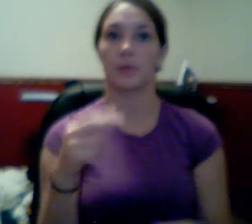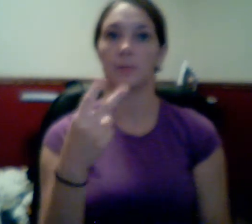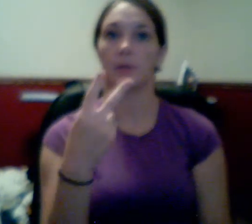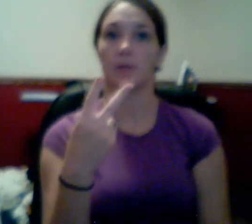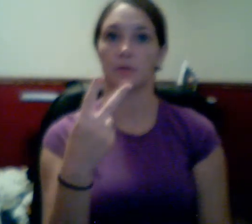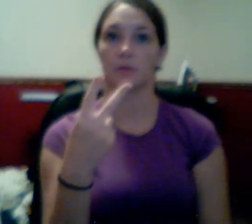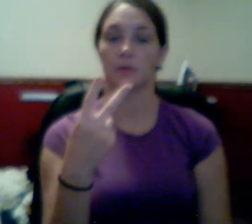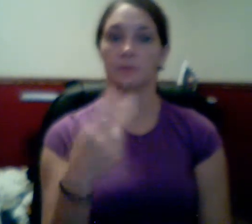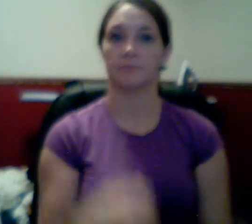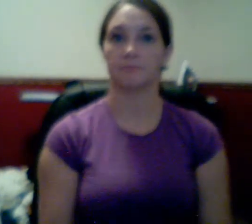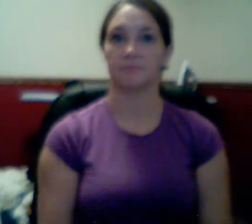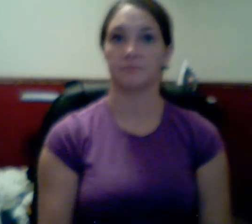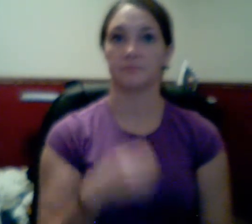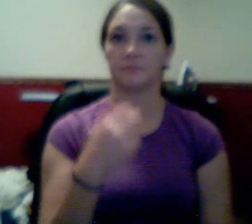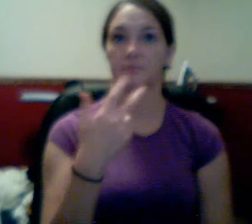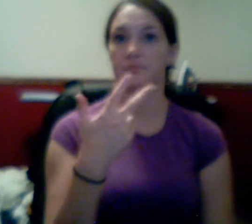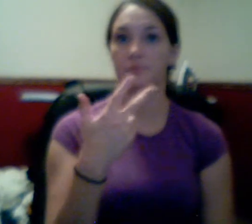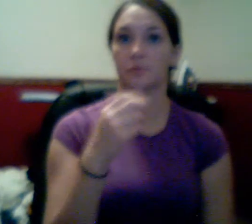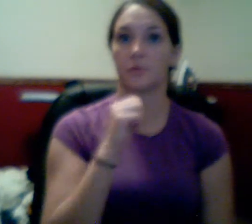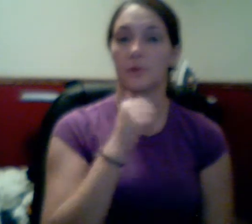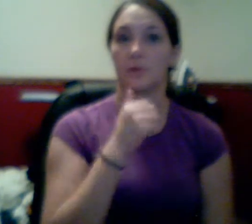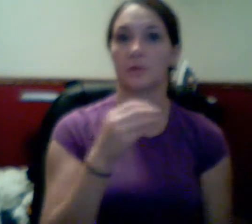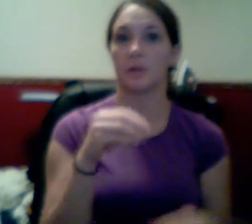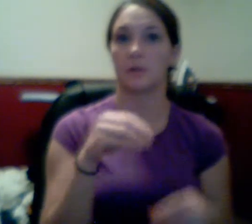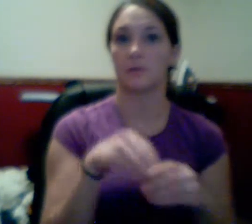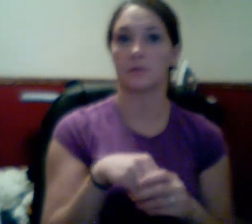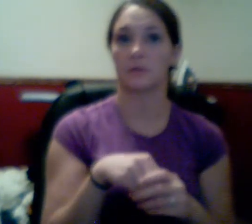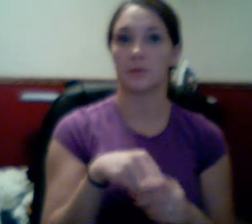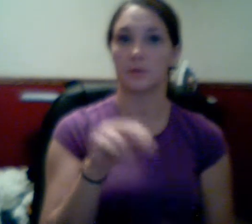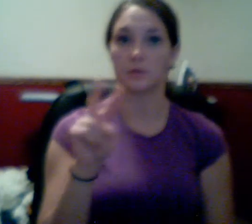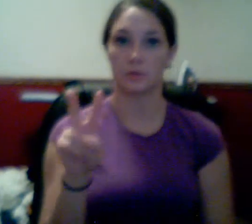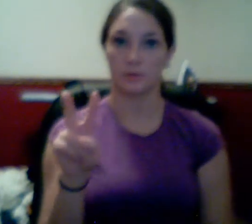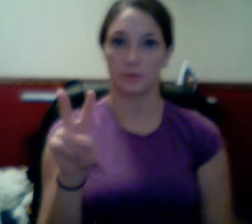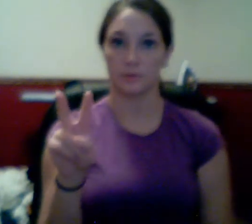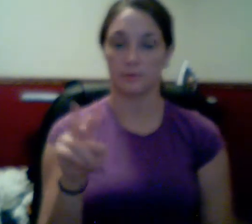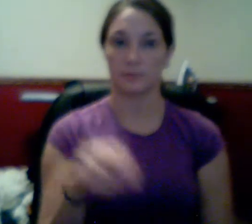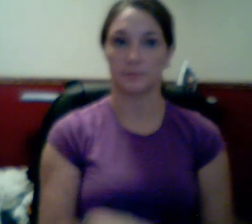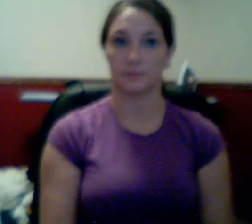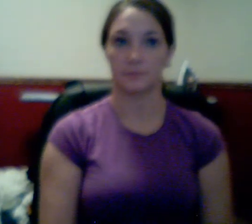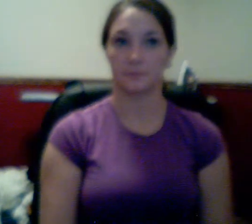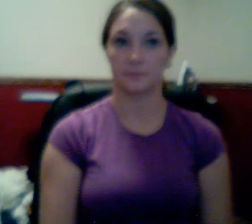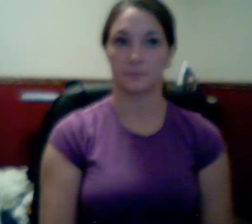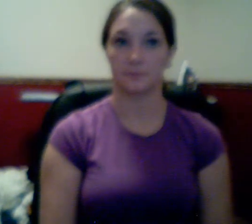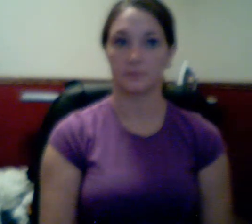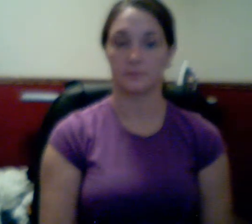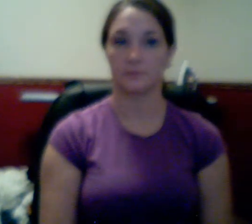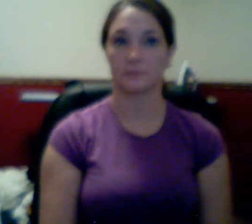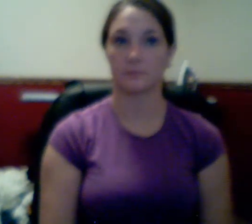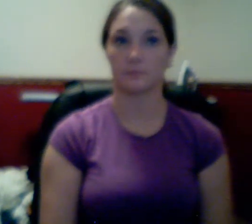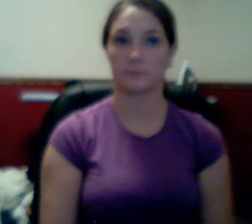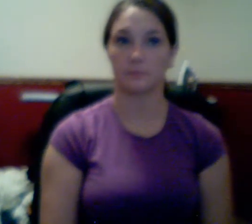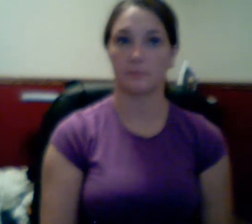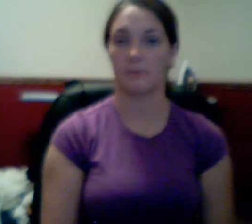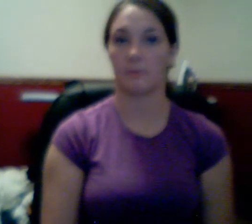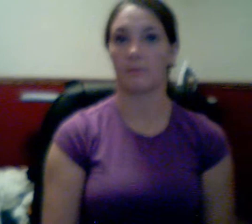2, so 0. So I'm going to tack on a 0 and put a decimal point right there, and this decimal point right